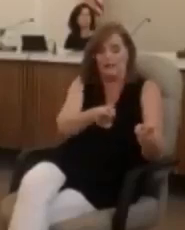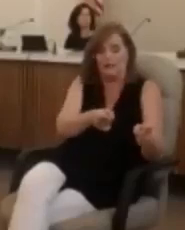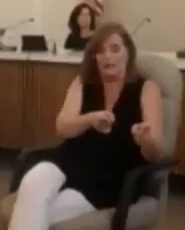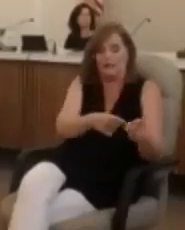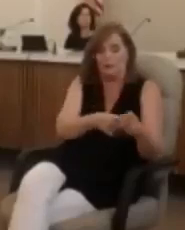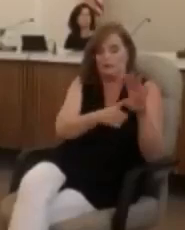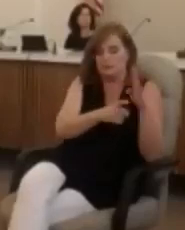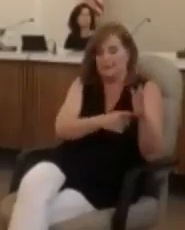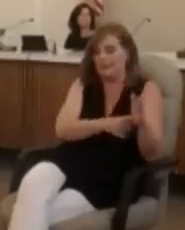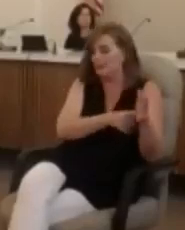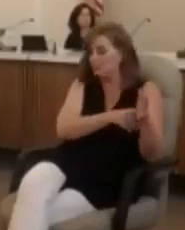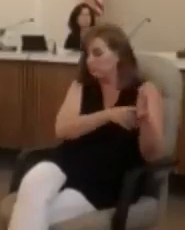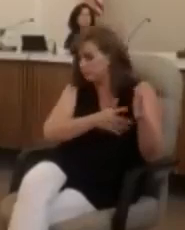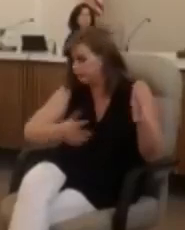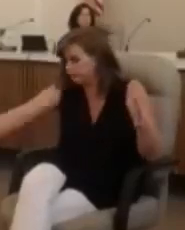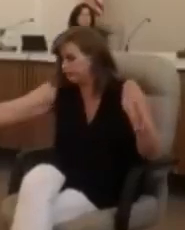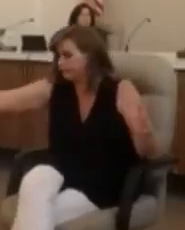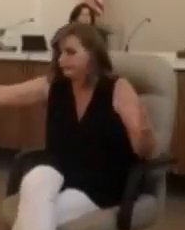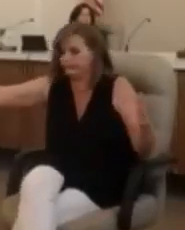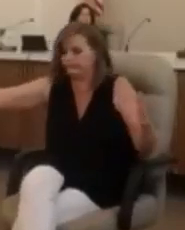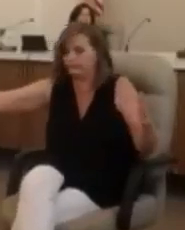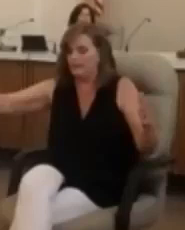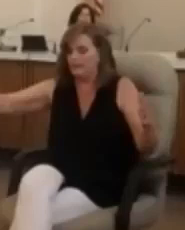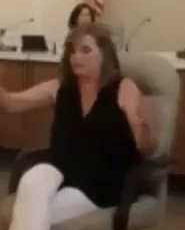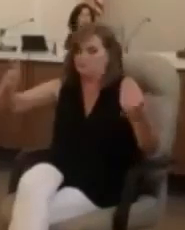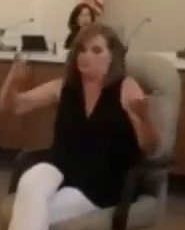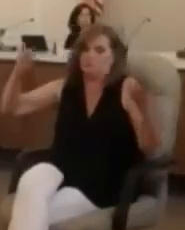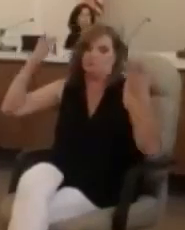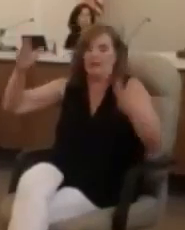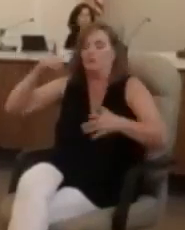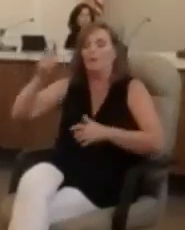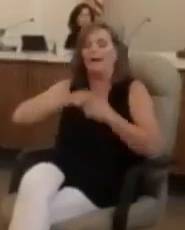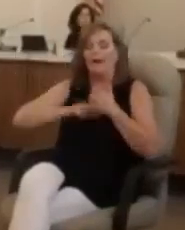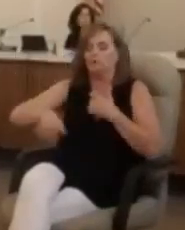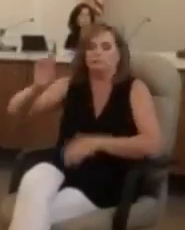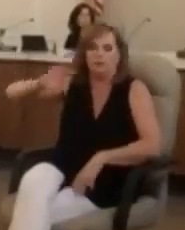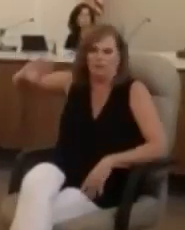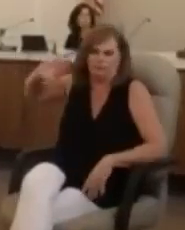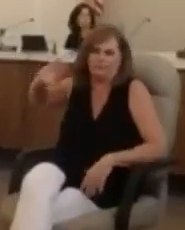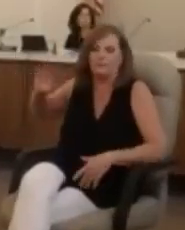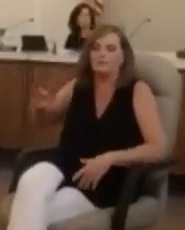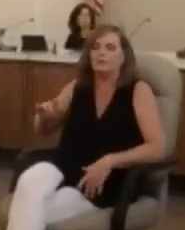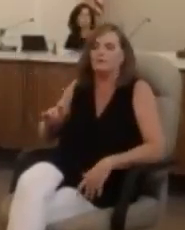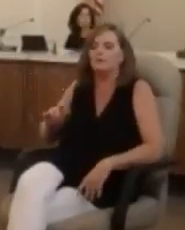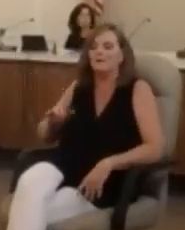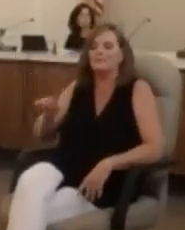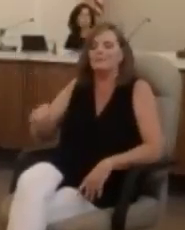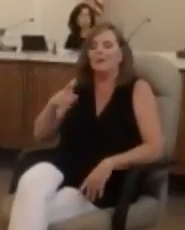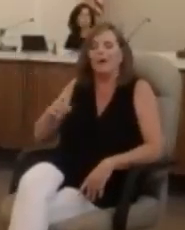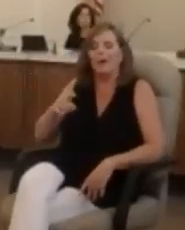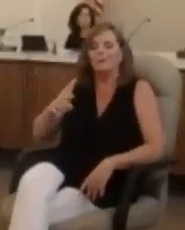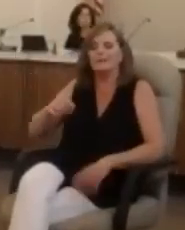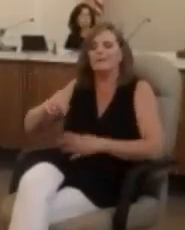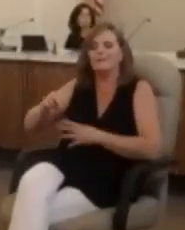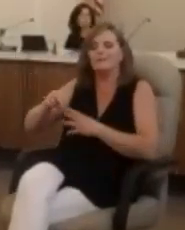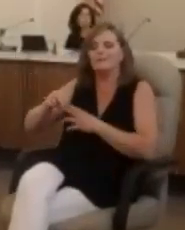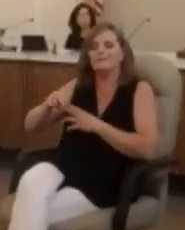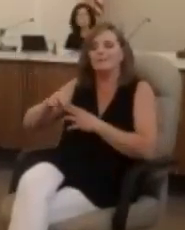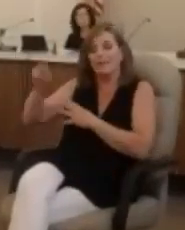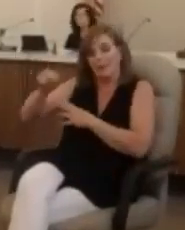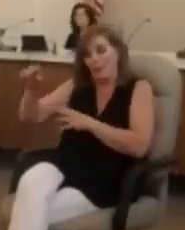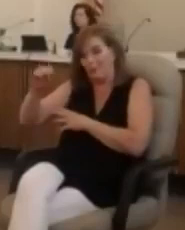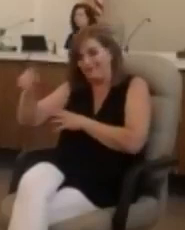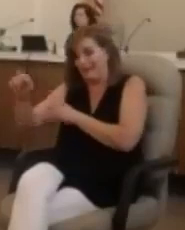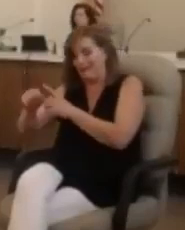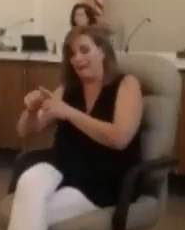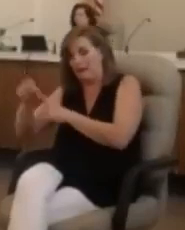street. And I don't know how long ago it was. It's quite some time. Only the north side has ever been developed. We have some plans